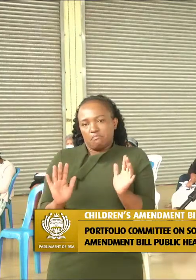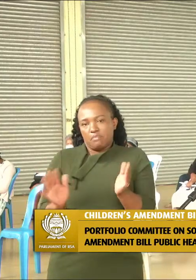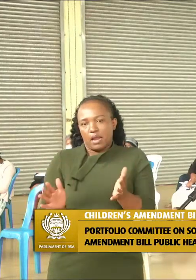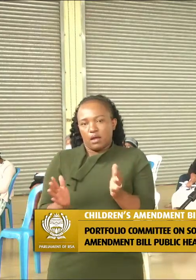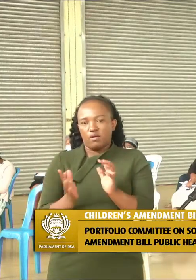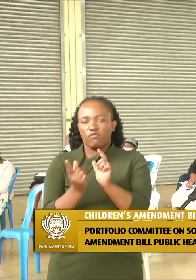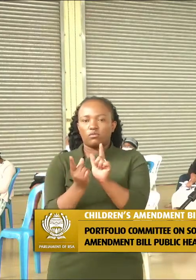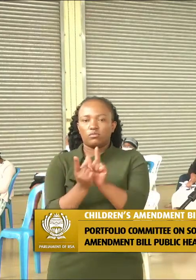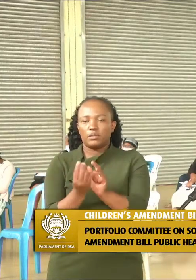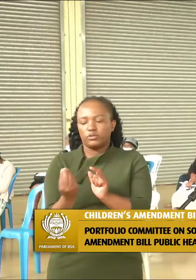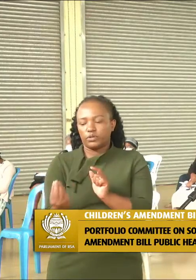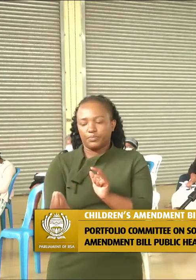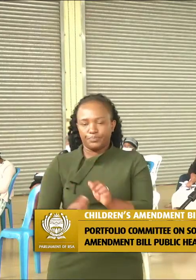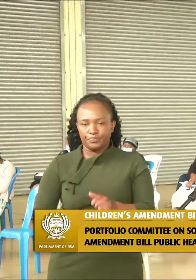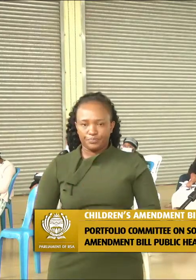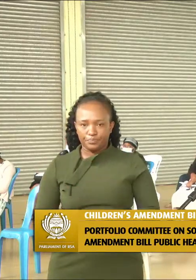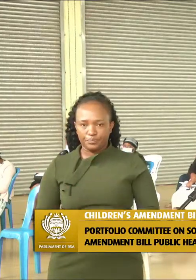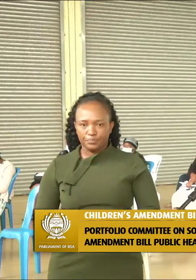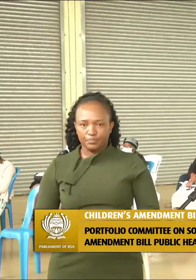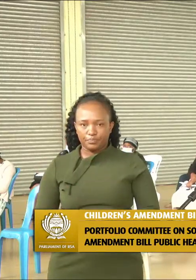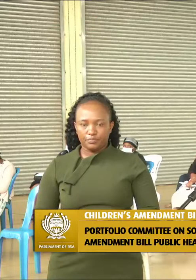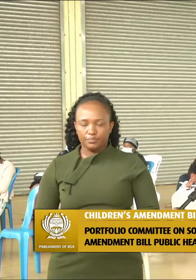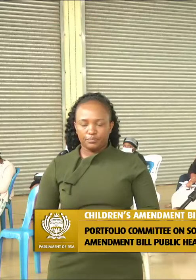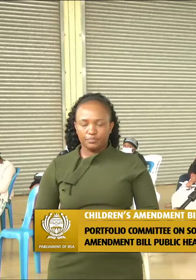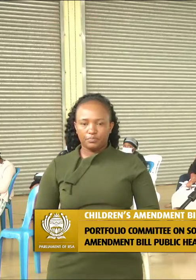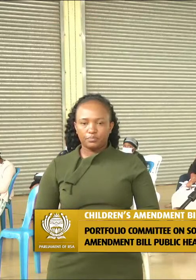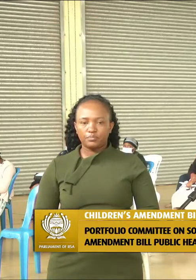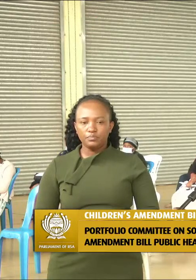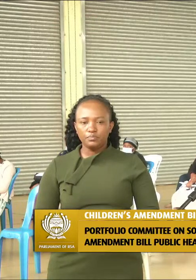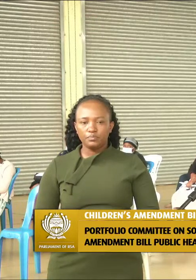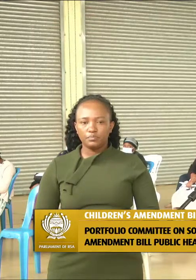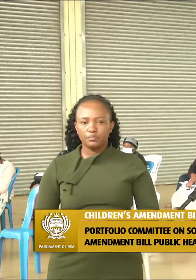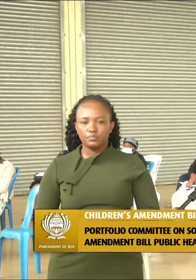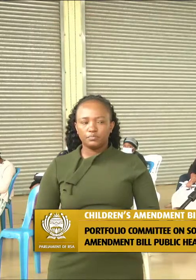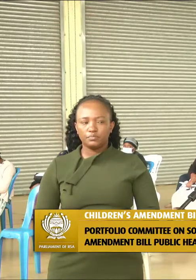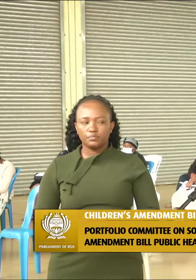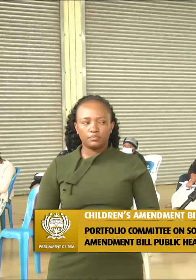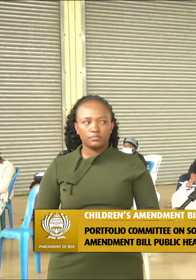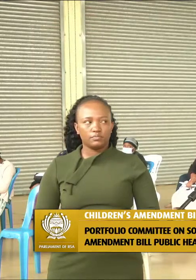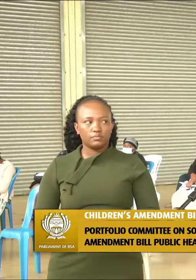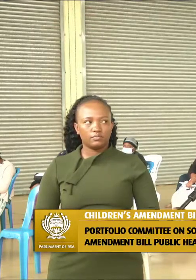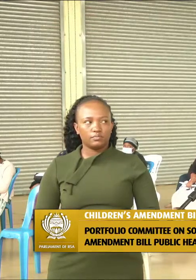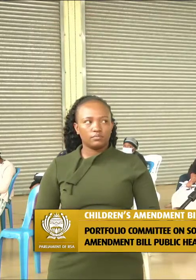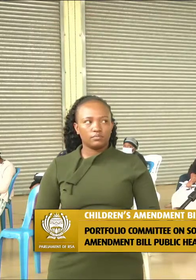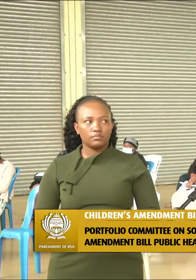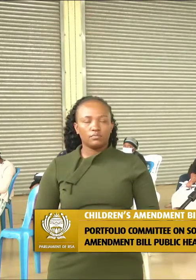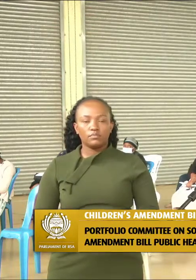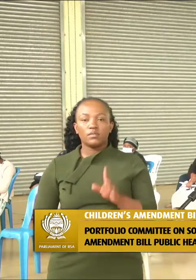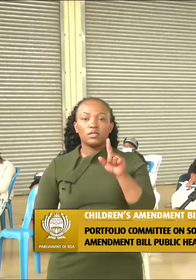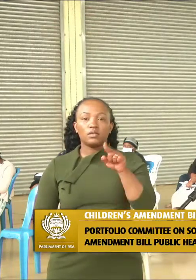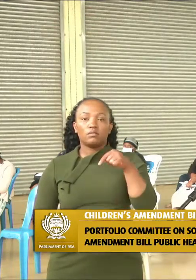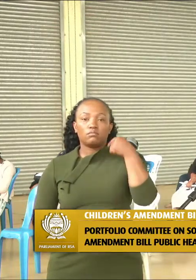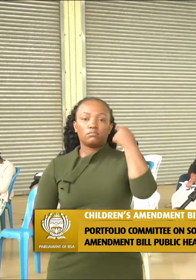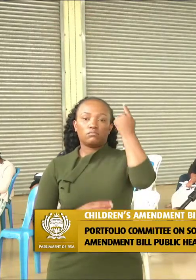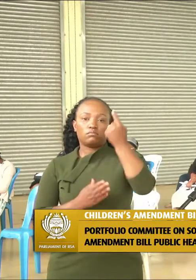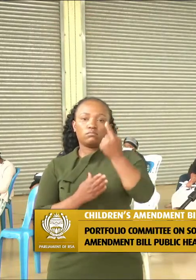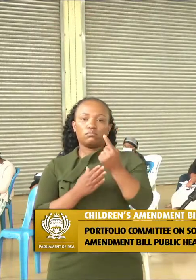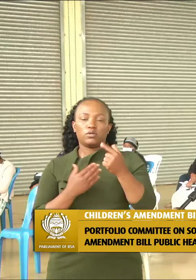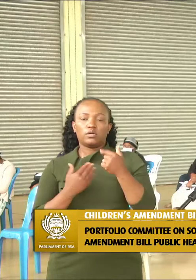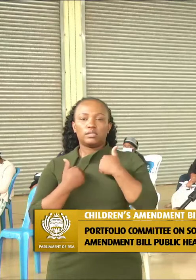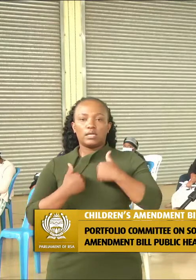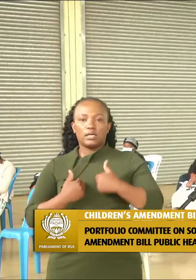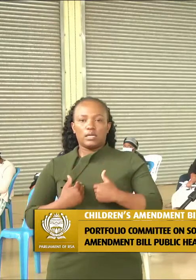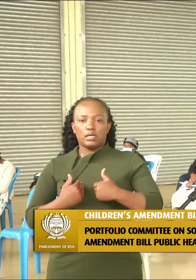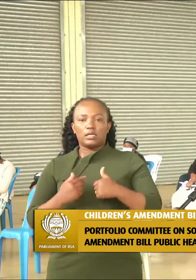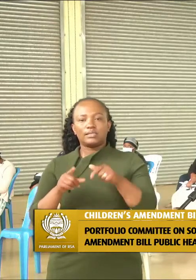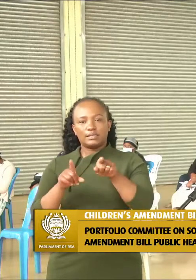kanye ngesonto ngemgqibelo kusukela ngo9 kuze kuyoshaya u6. And the following Sunday from 9 to 6